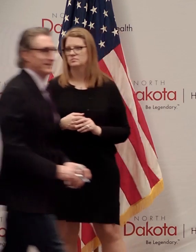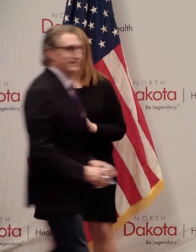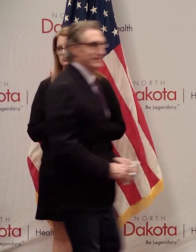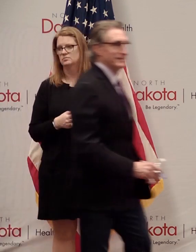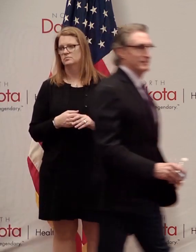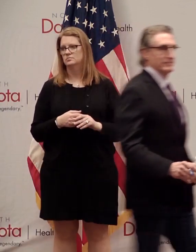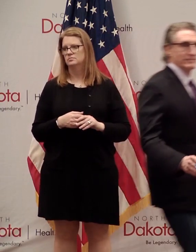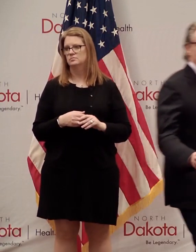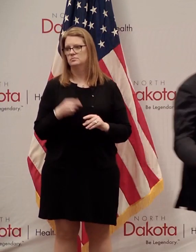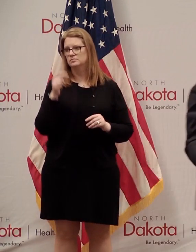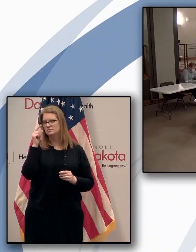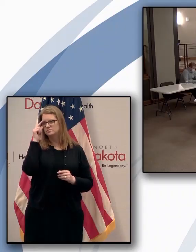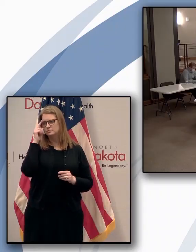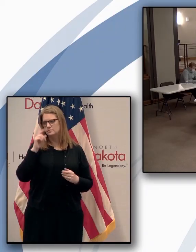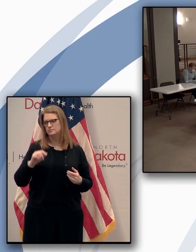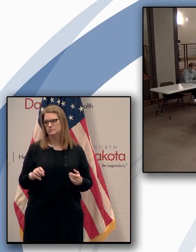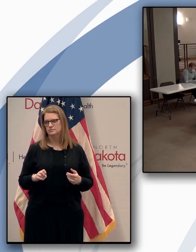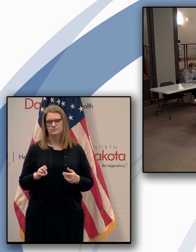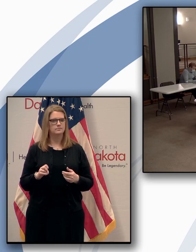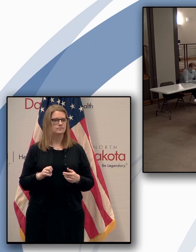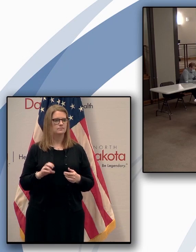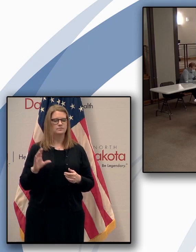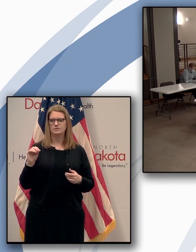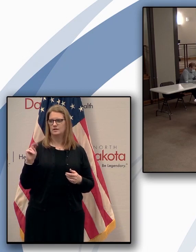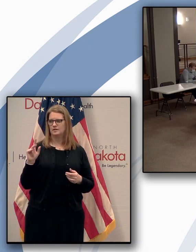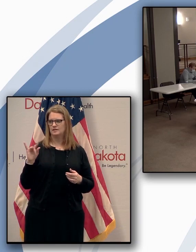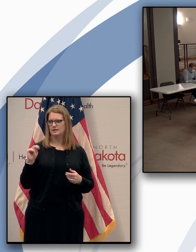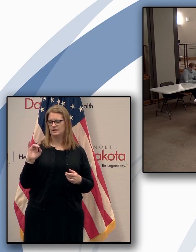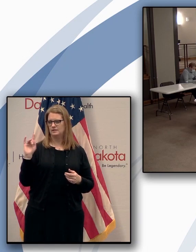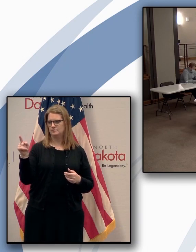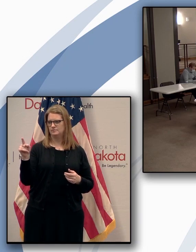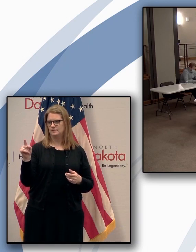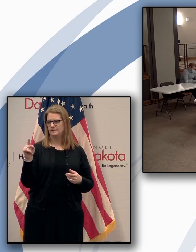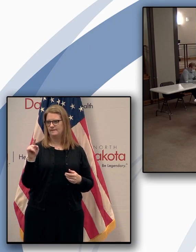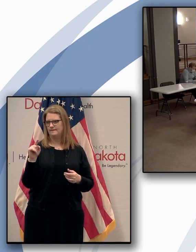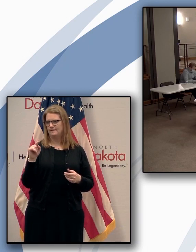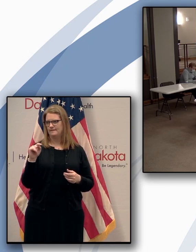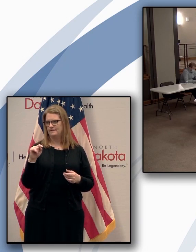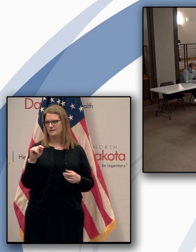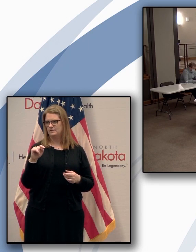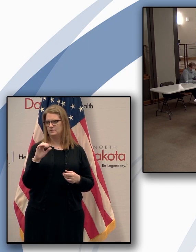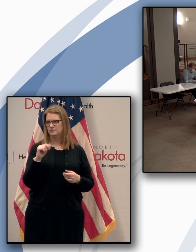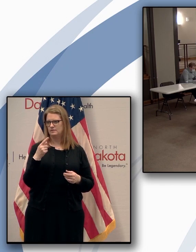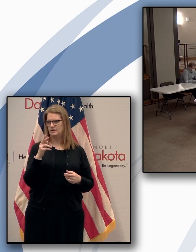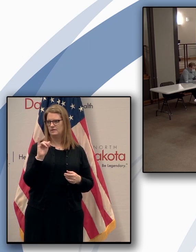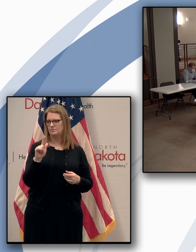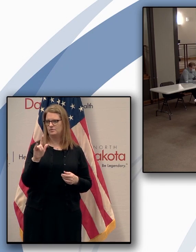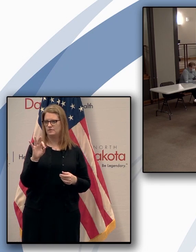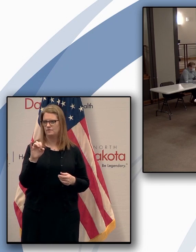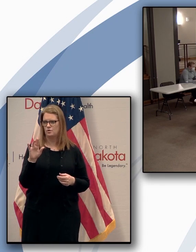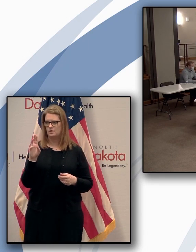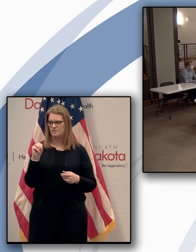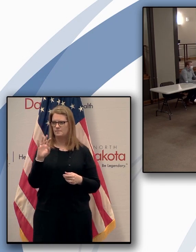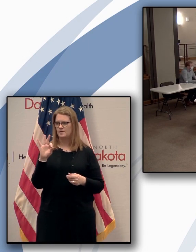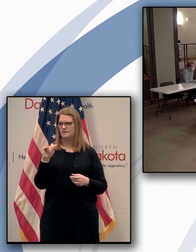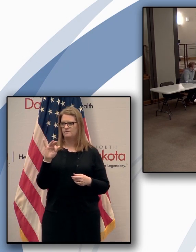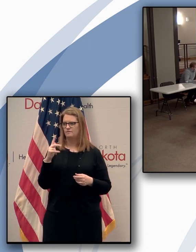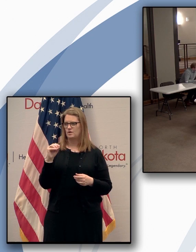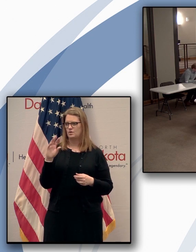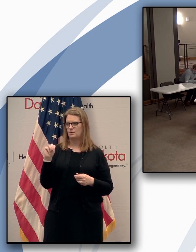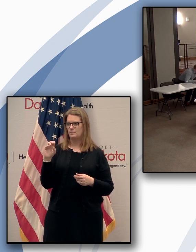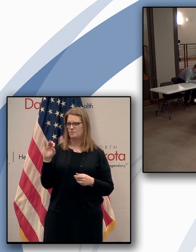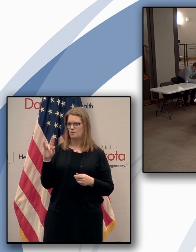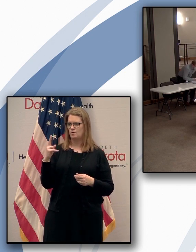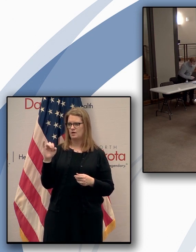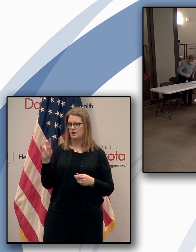We'll go online and then back to Jacob. April Baumgarten with the Forum of Fargo-Moorhead. Are there